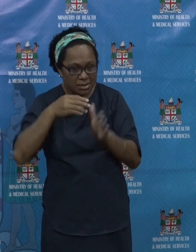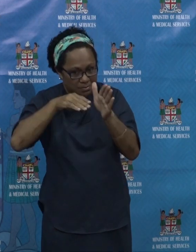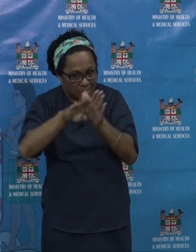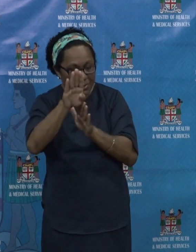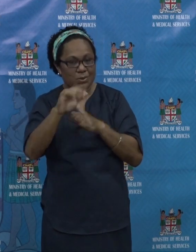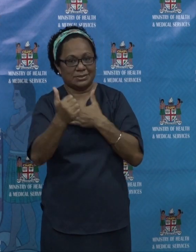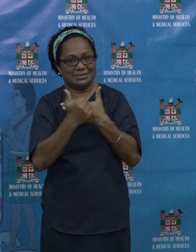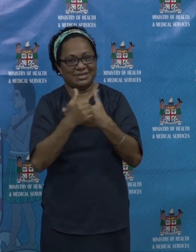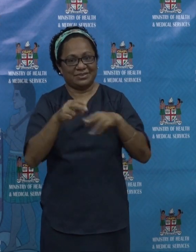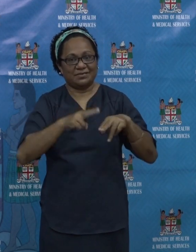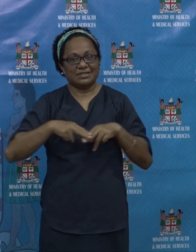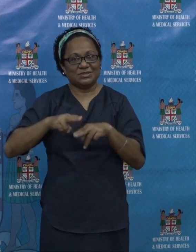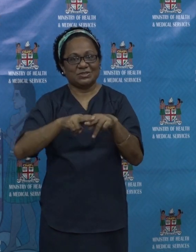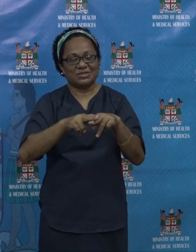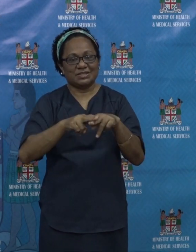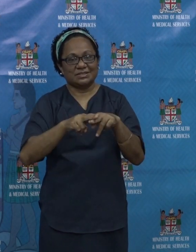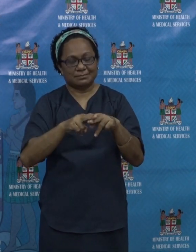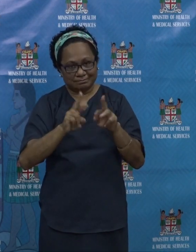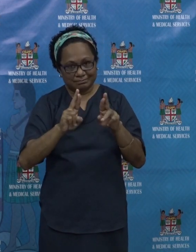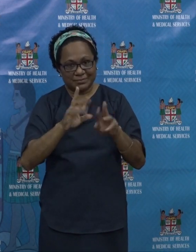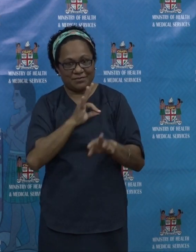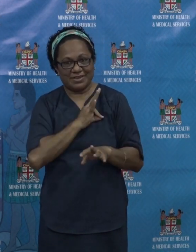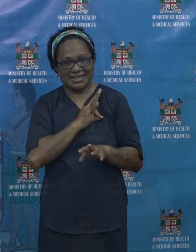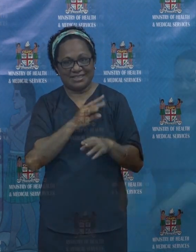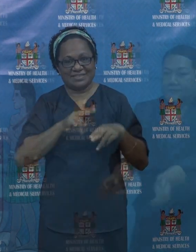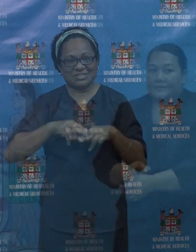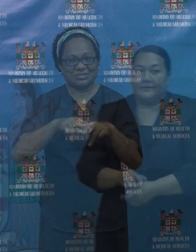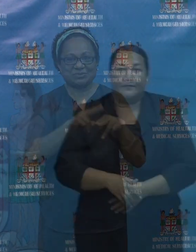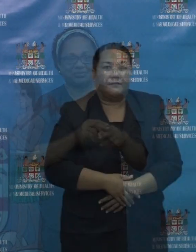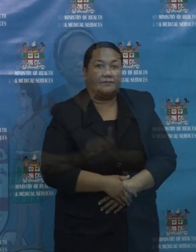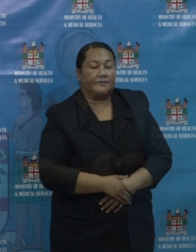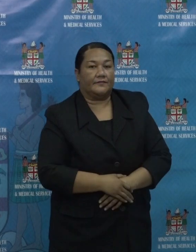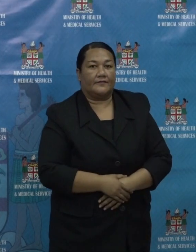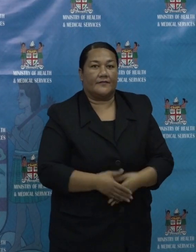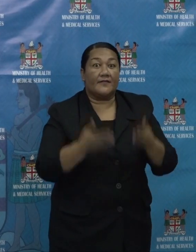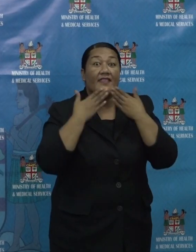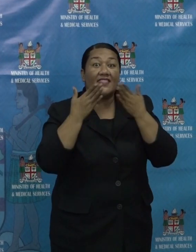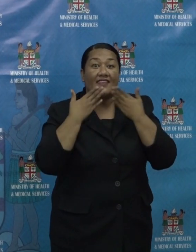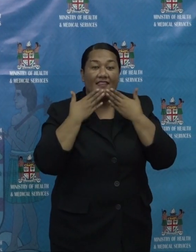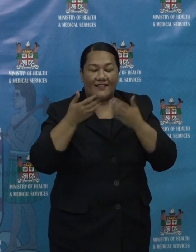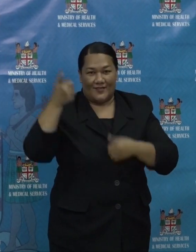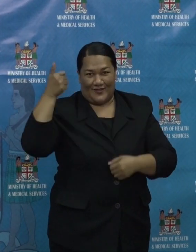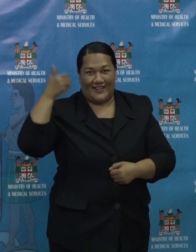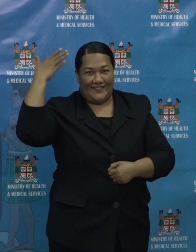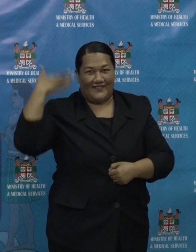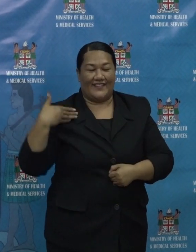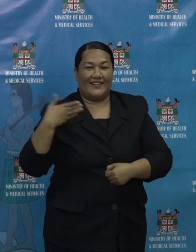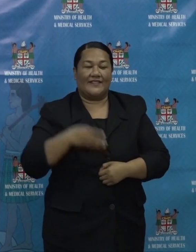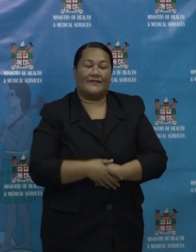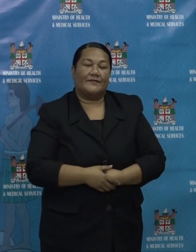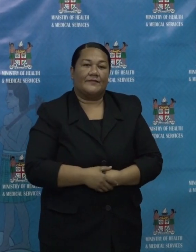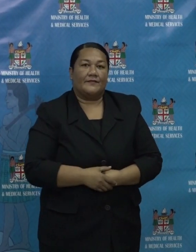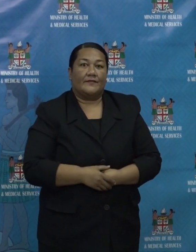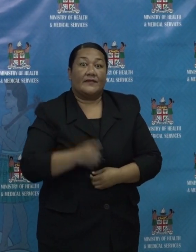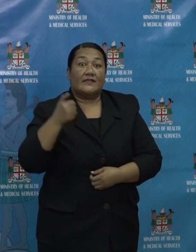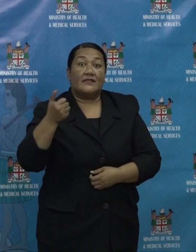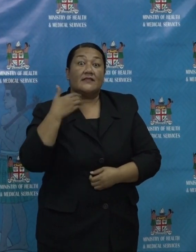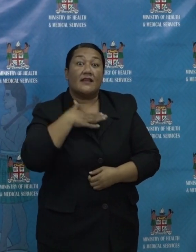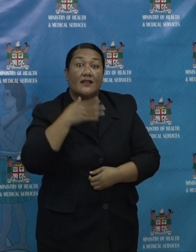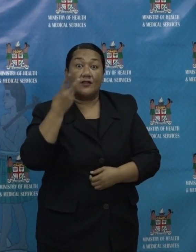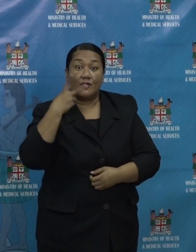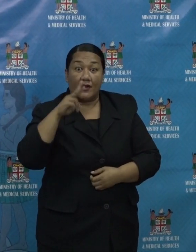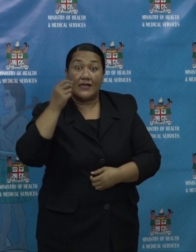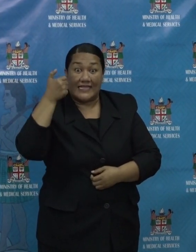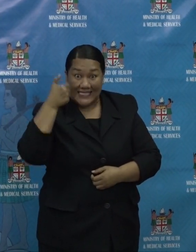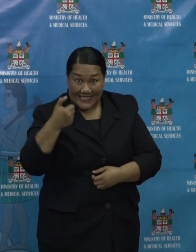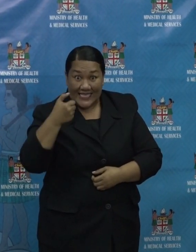safer Fiji. Have faith, Fiji. Thank you and good evening. So we have 626